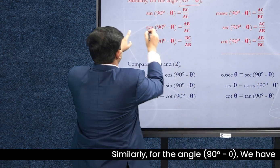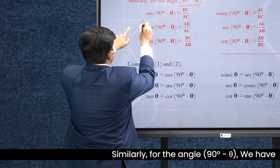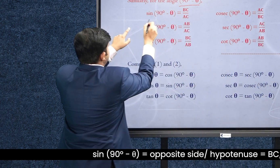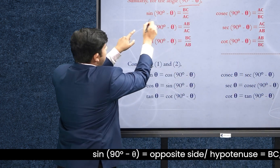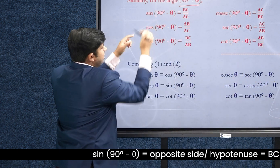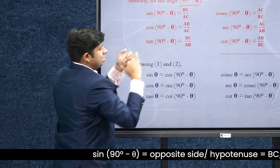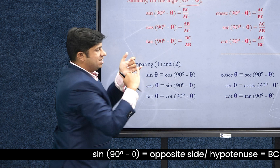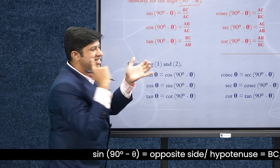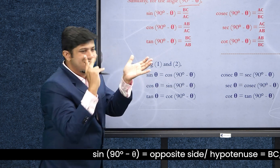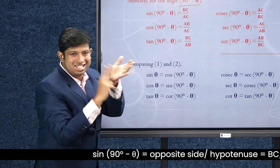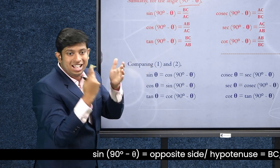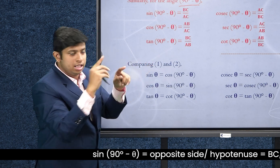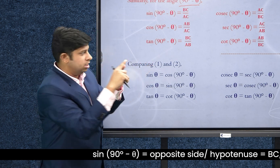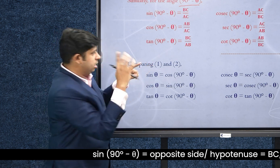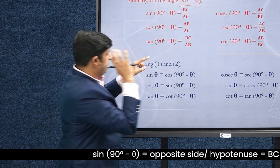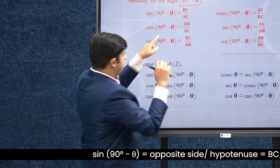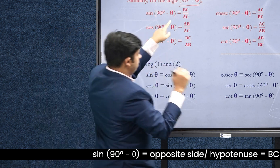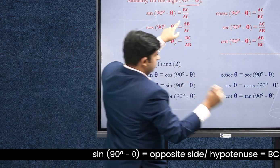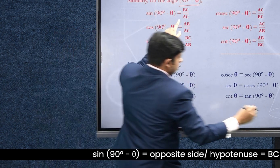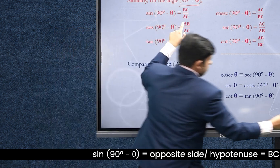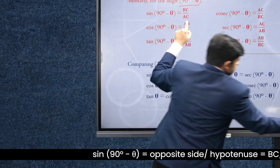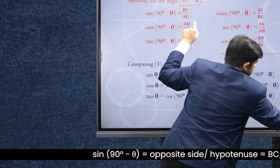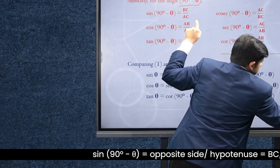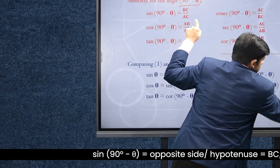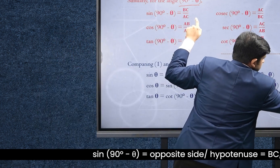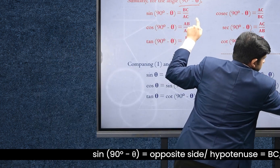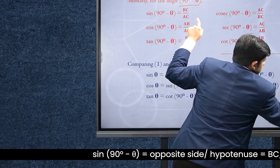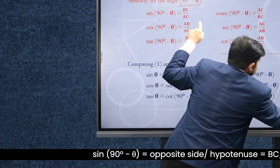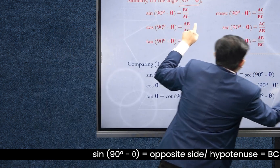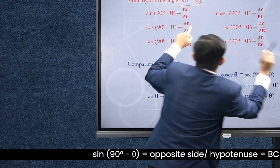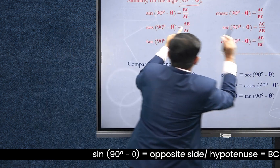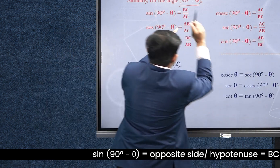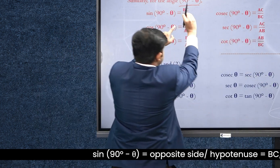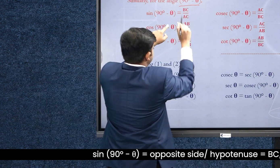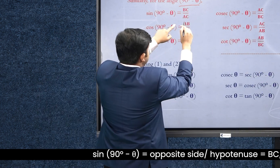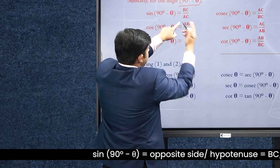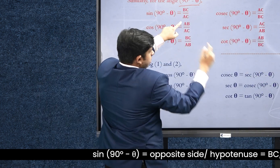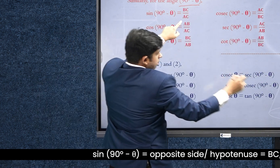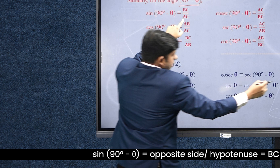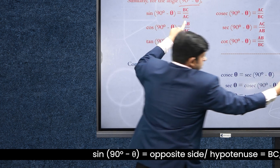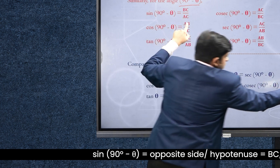sin 90 minus theta is equal to opposite side by hypotenuse, that is equal to BC by AC.